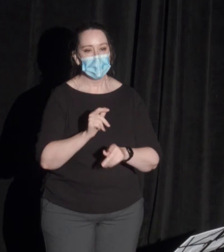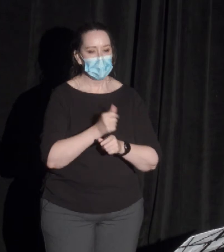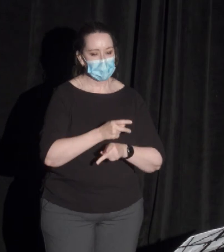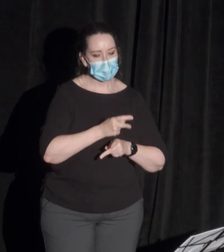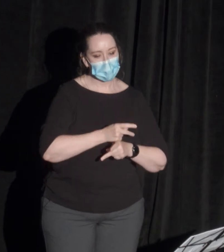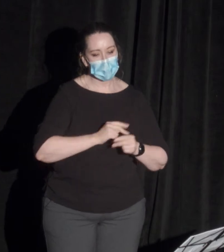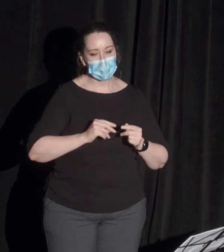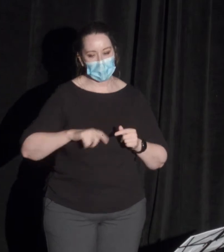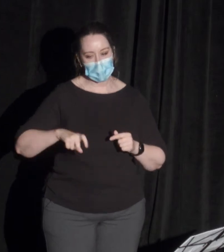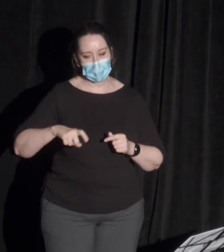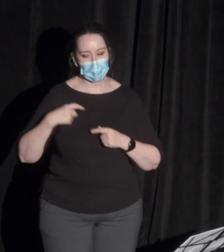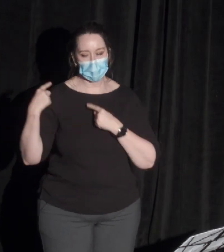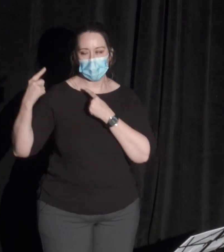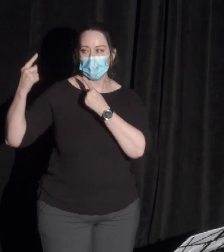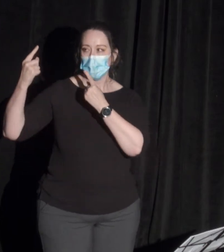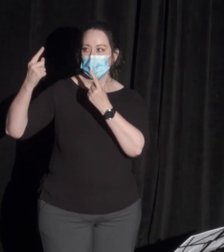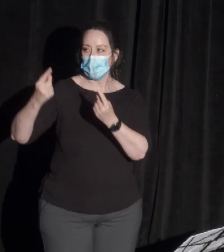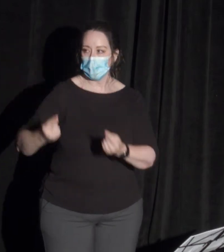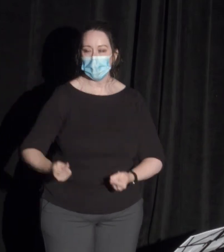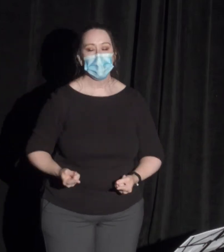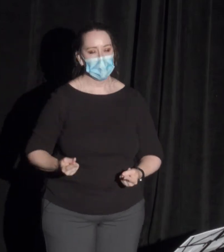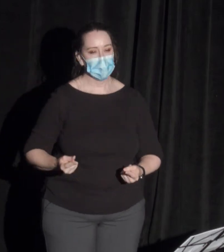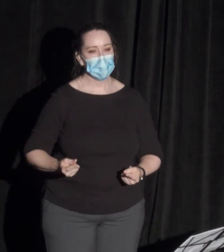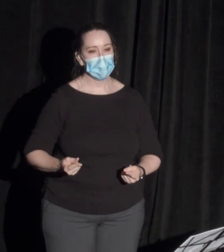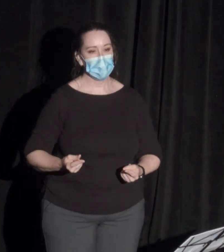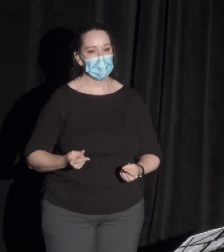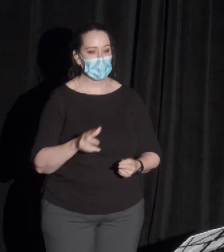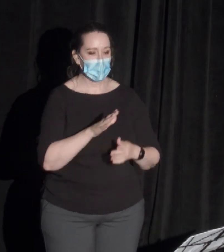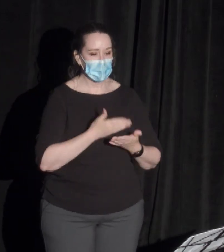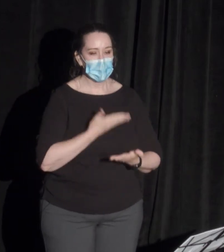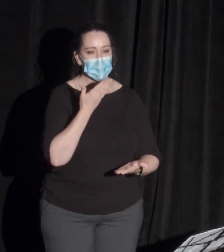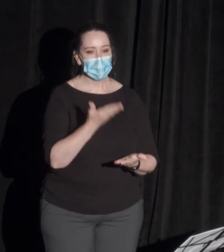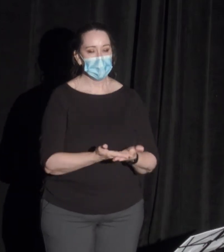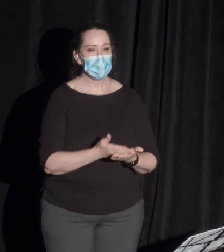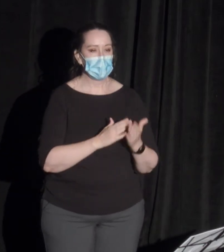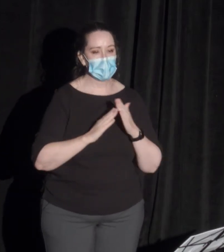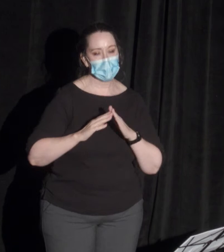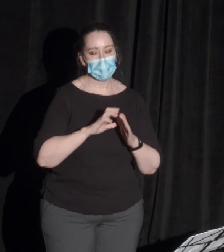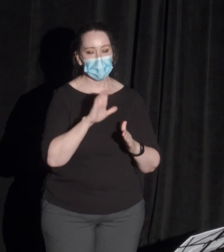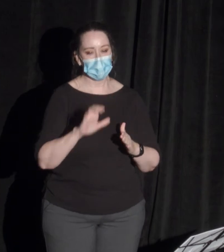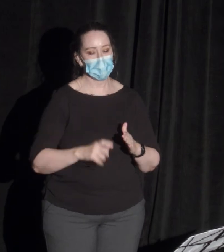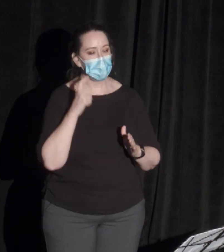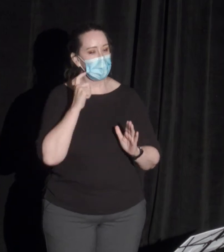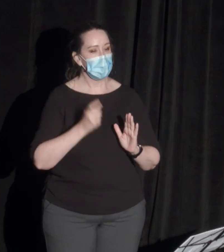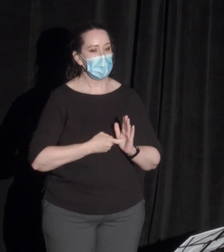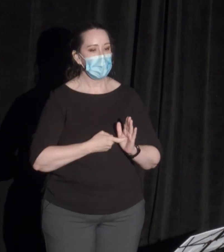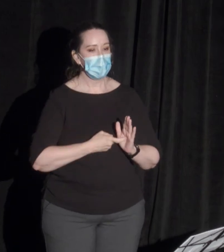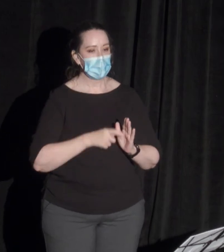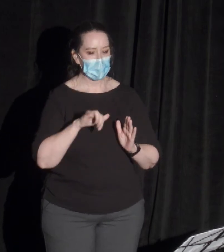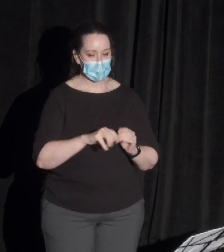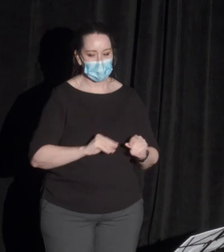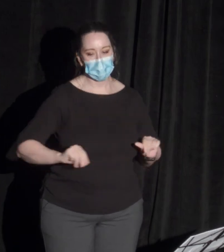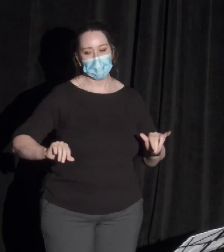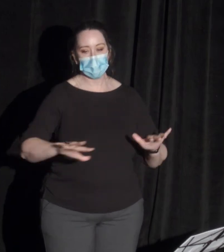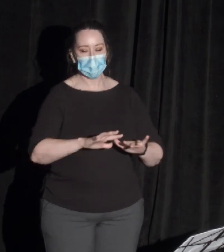since time immemorial. Whereas the City of Chicago acknowledges that an acknowledgement of the land is an indigenous